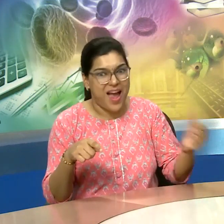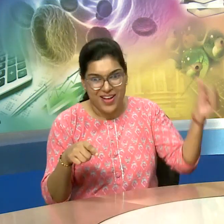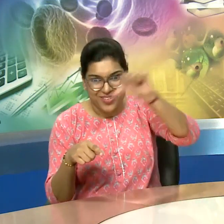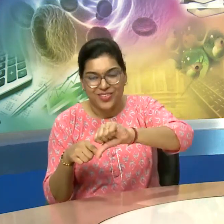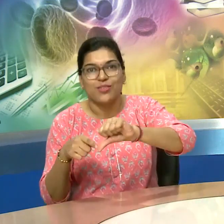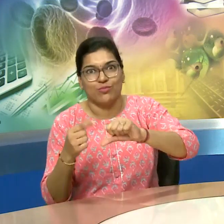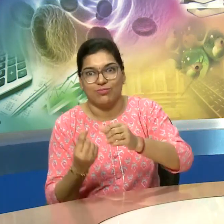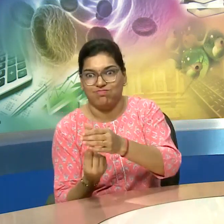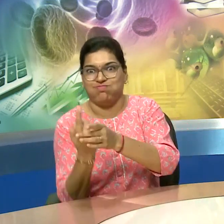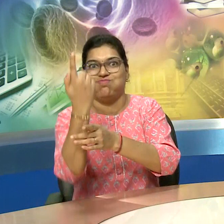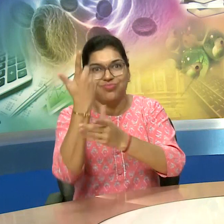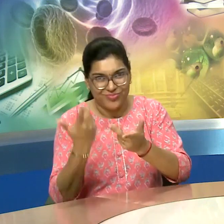among both these components